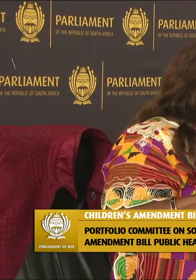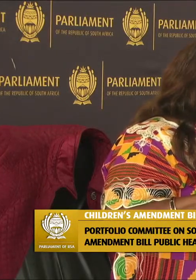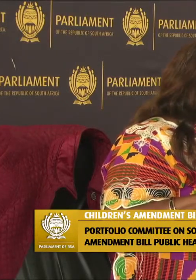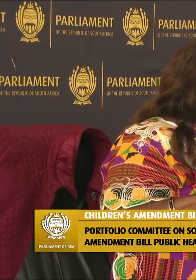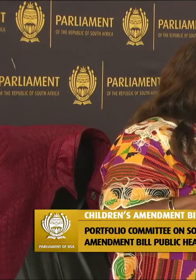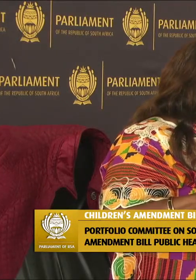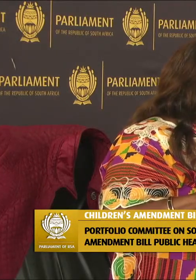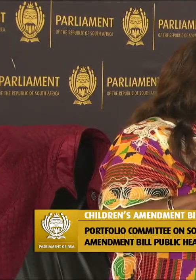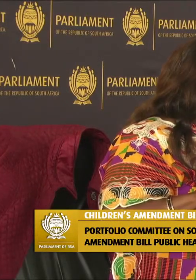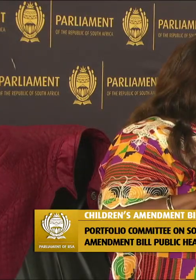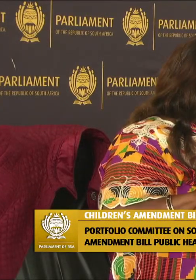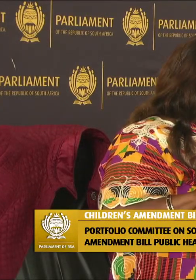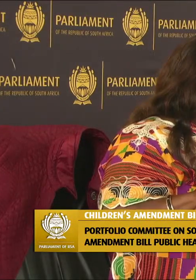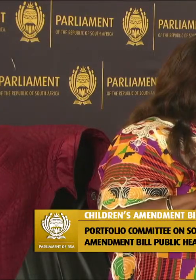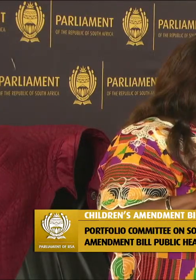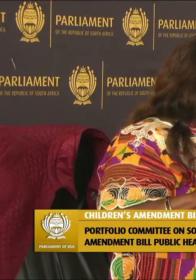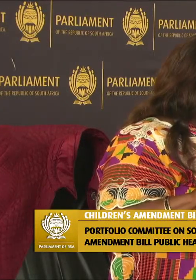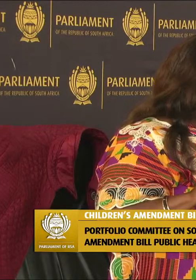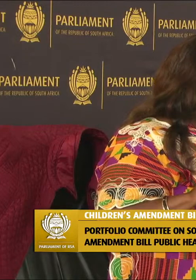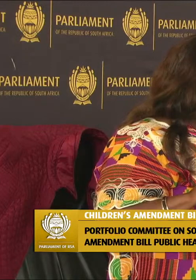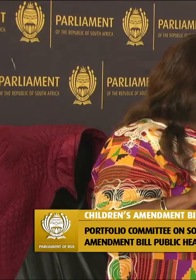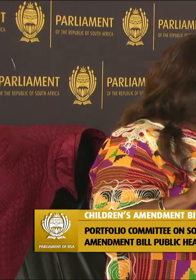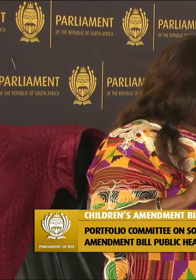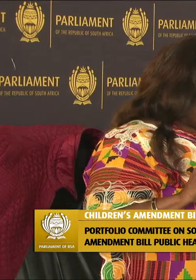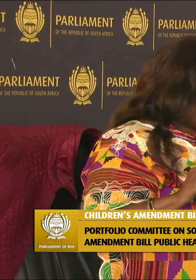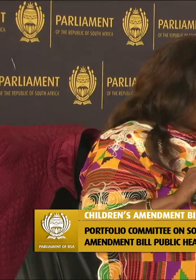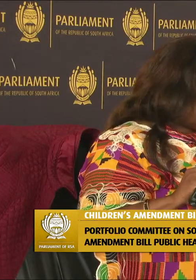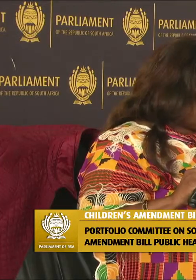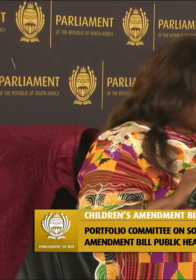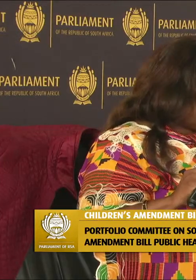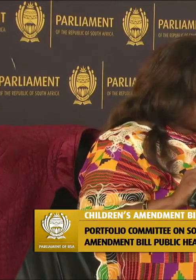children trafficking. It also talks